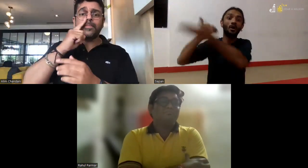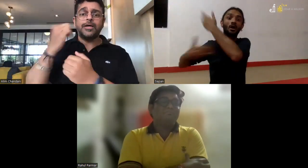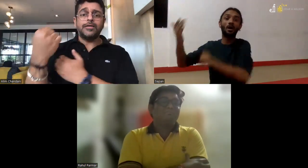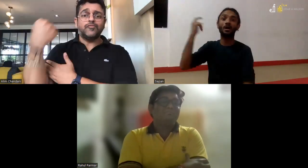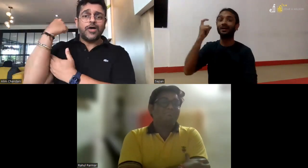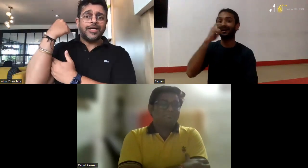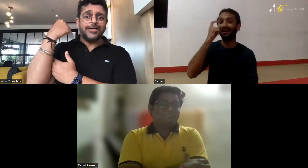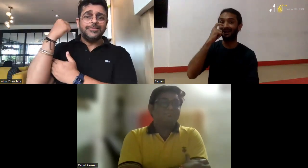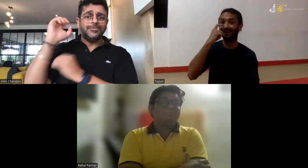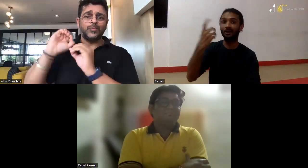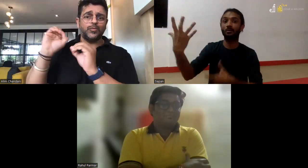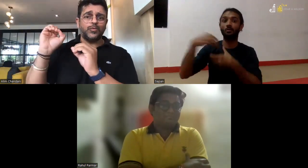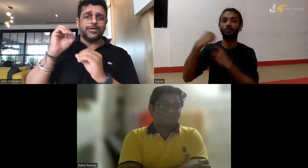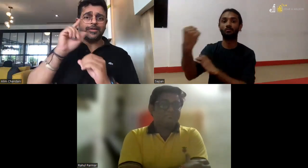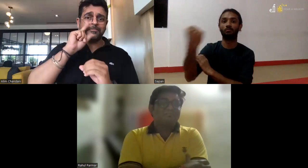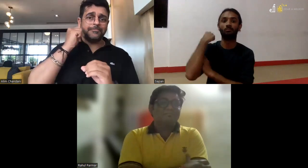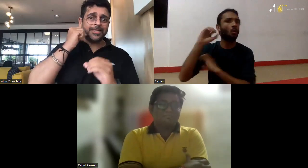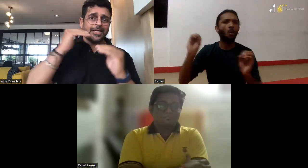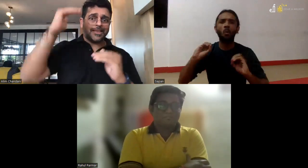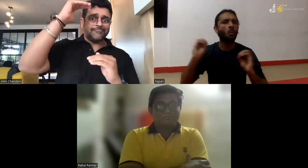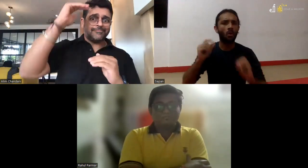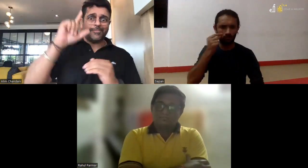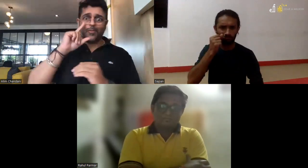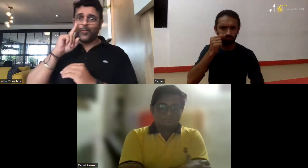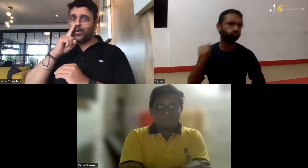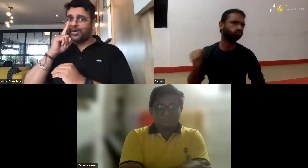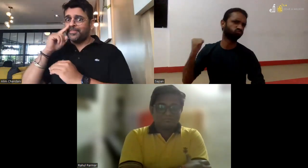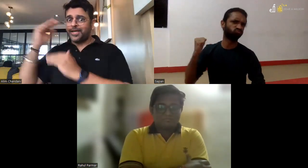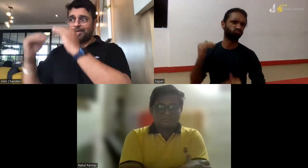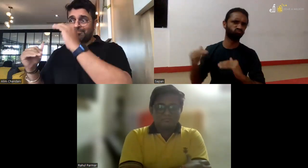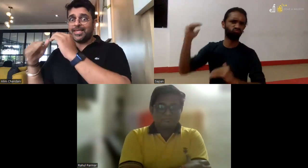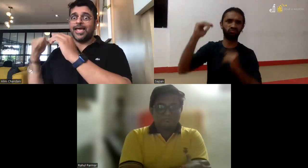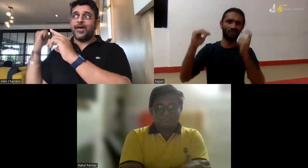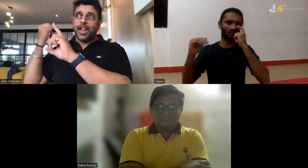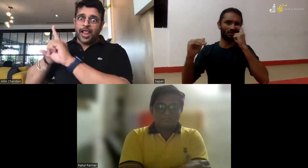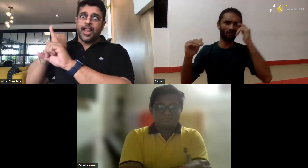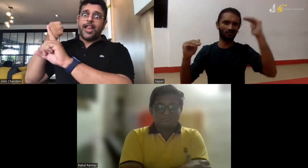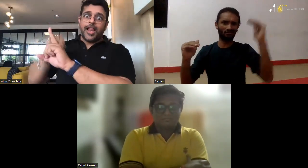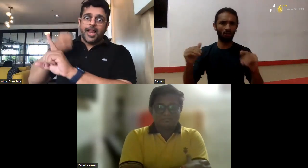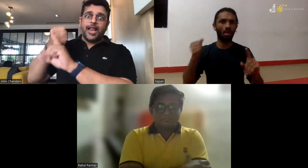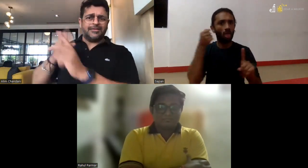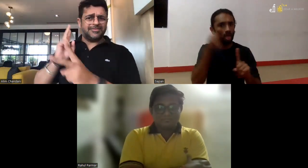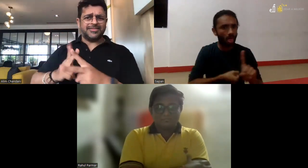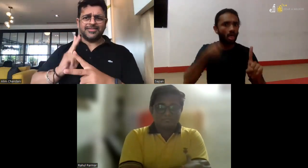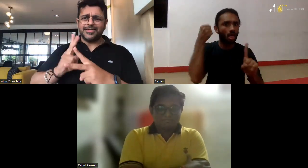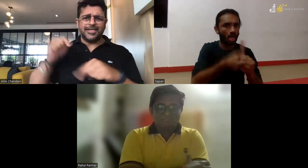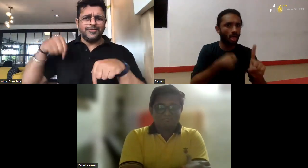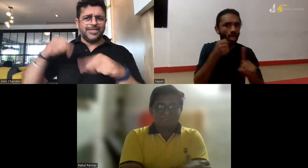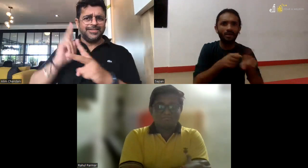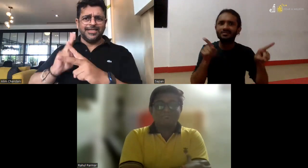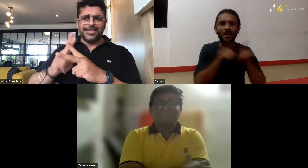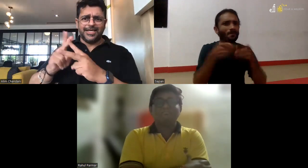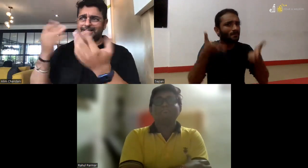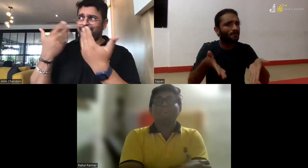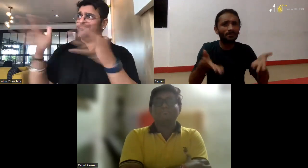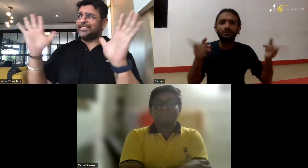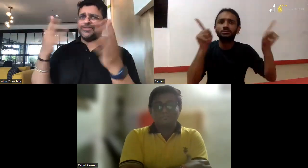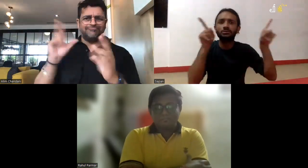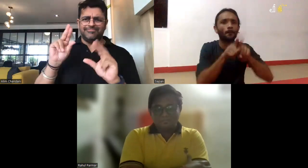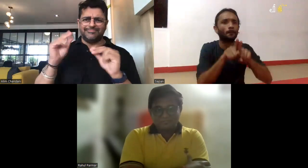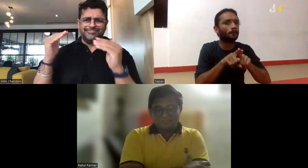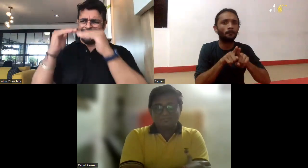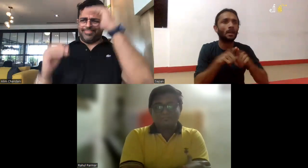deaf male. So you're having a female deaf woman that would have a better connection along with the associations